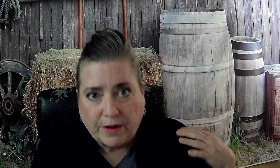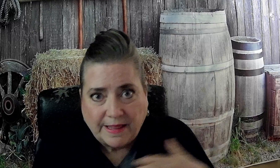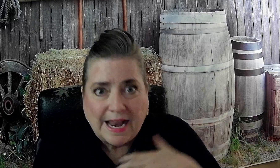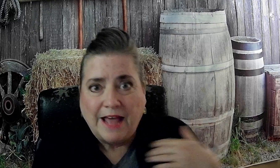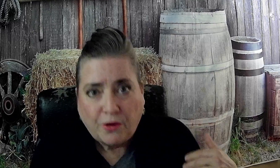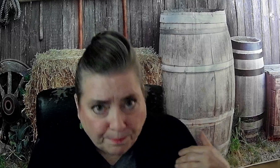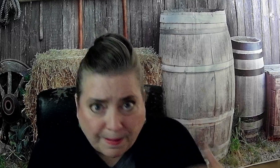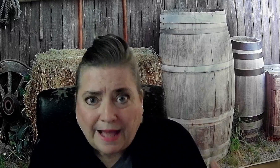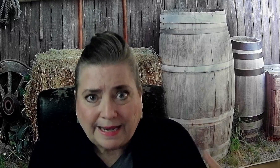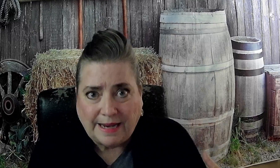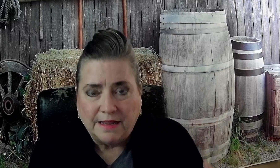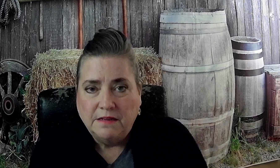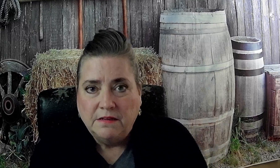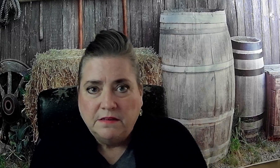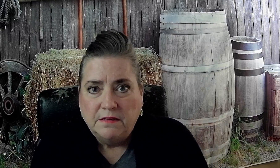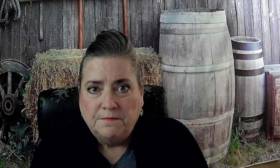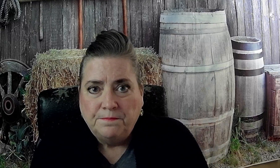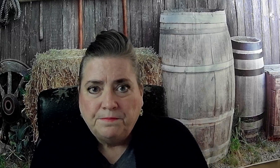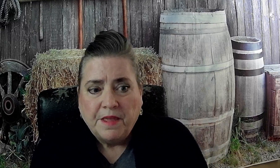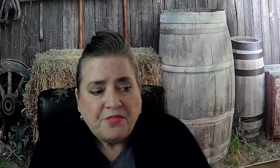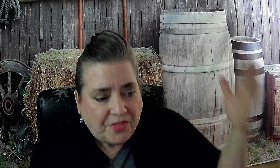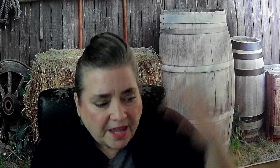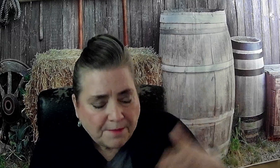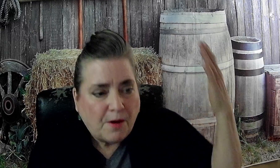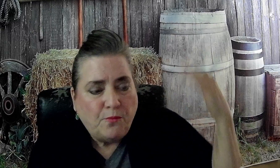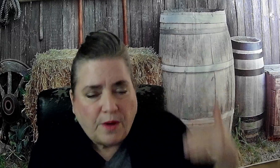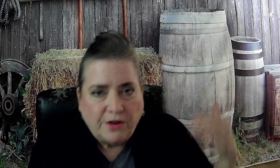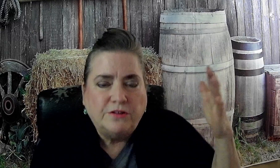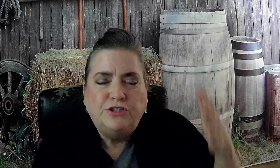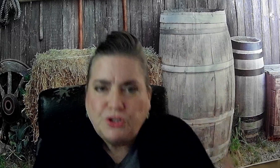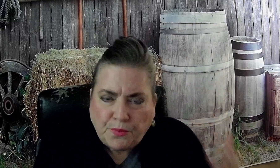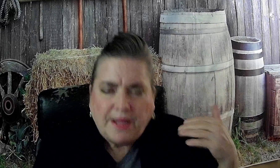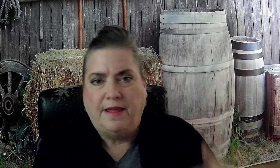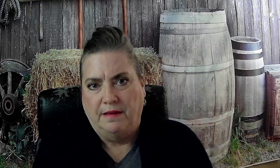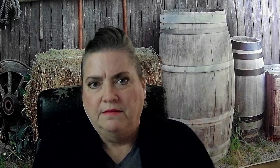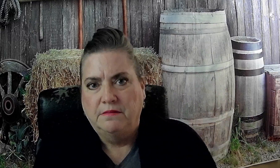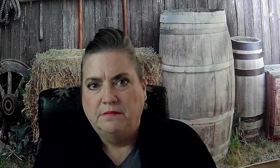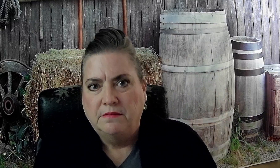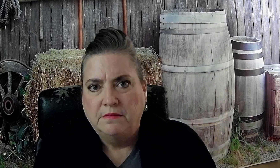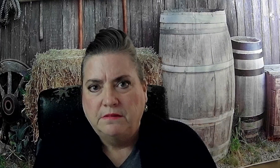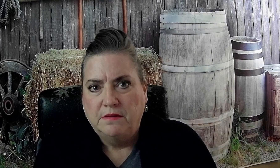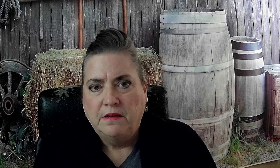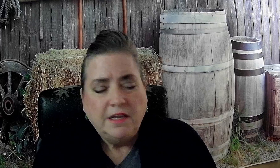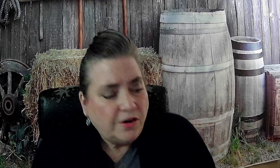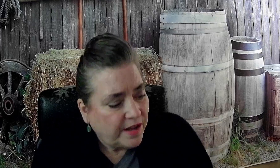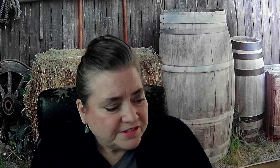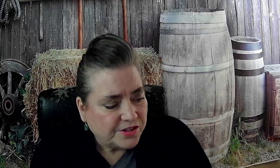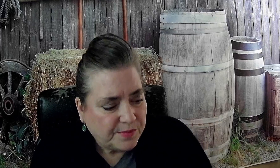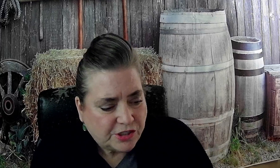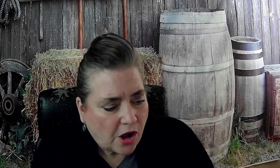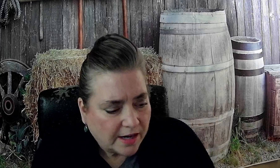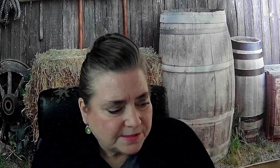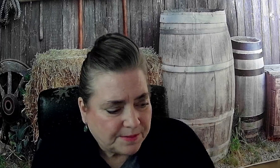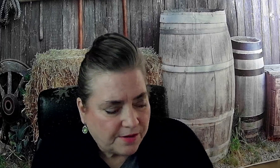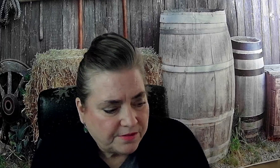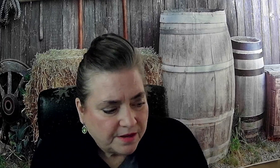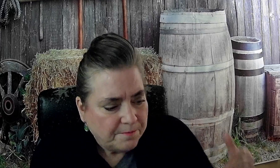on their body. Think about what you're doing. Yesterday we talked about